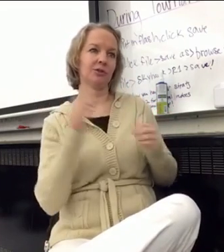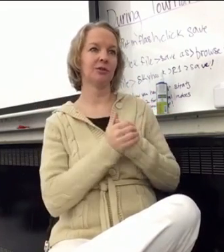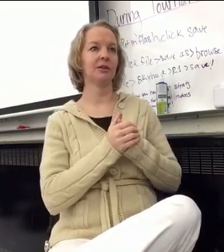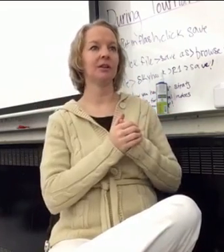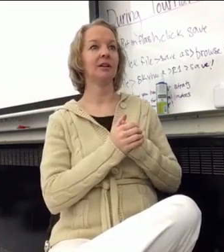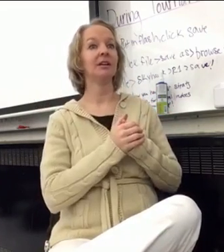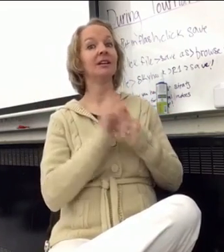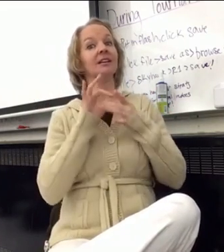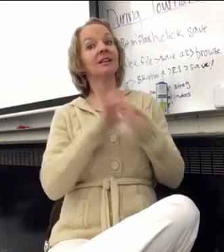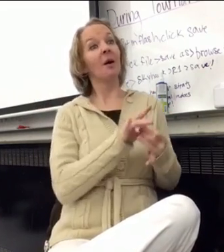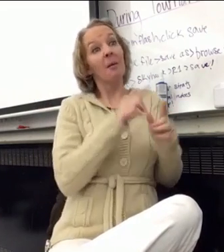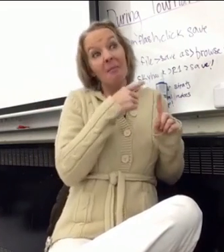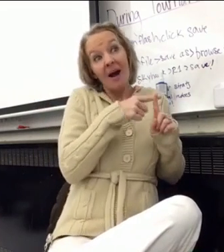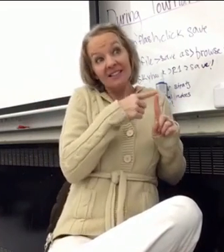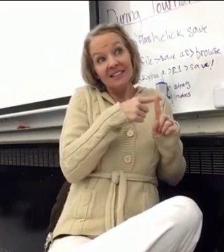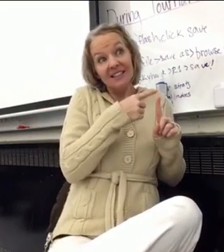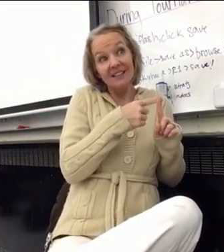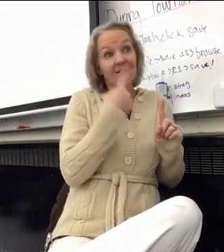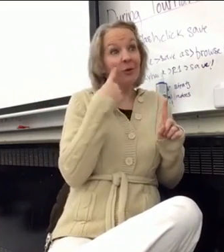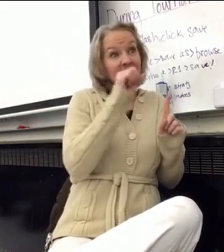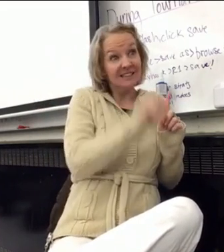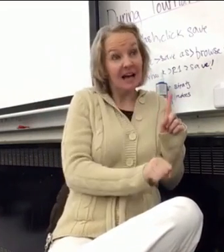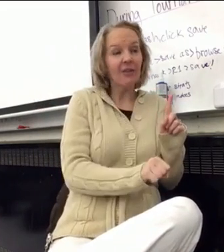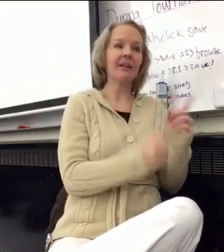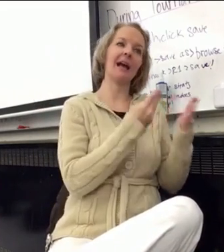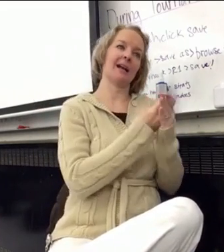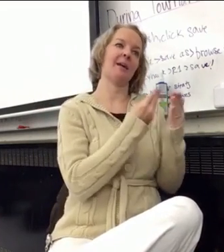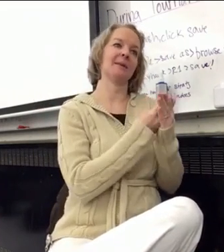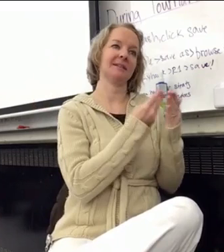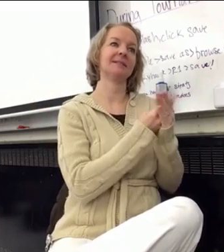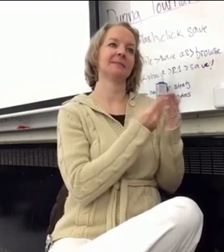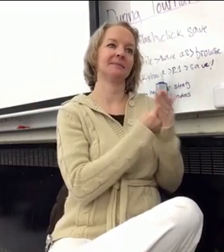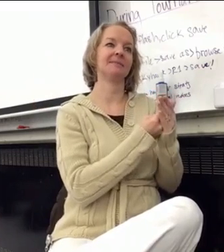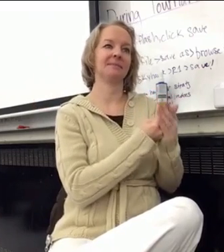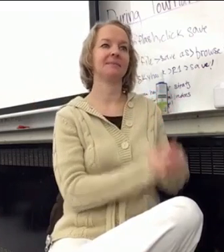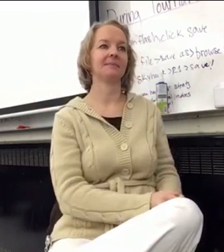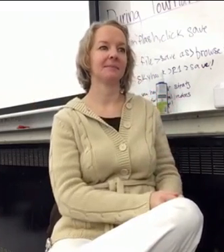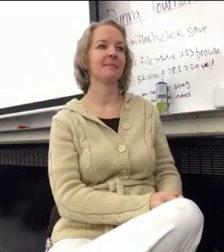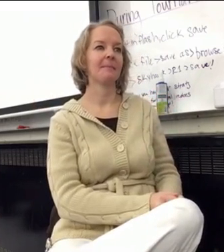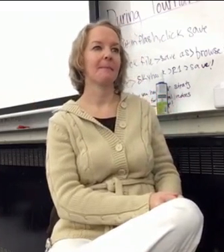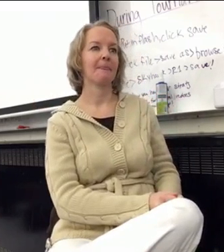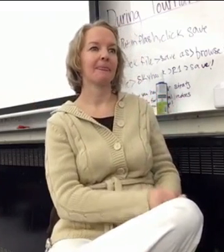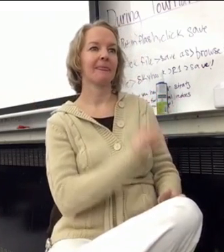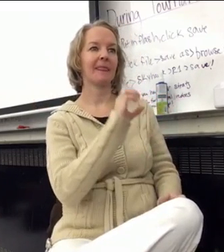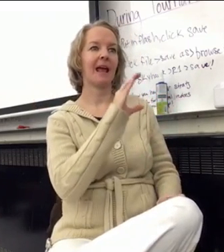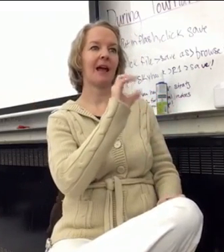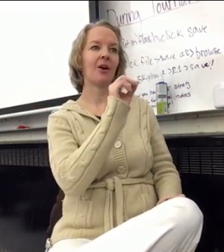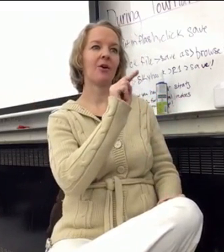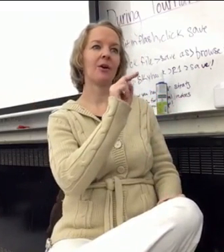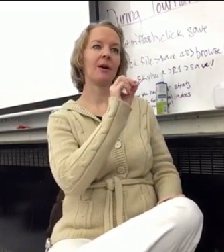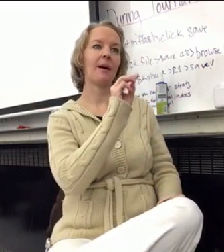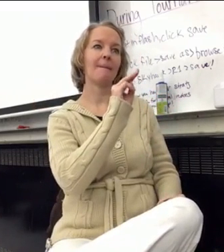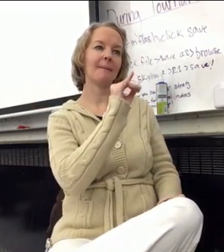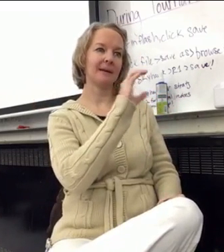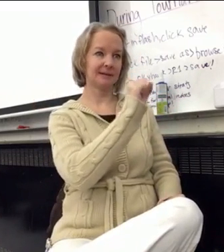the positive for the South is going to be economics. So if you want to write next to New South, this is going to be an economics term.